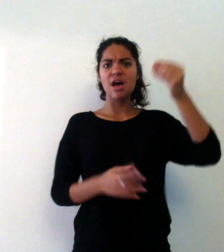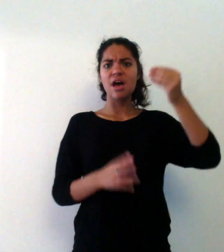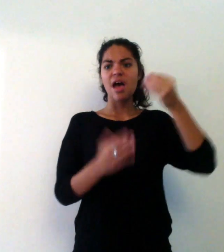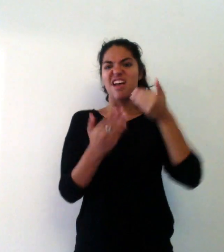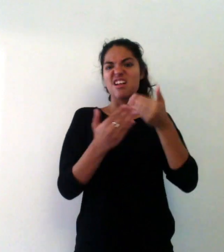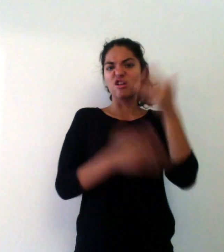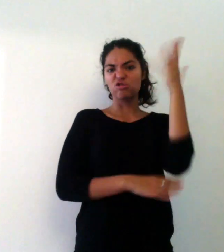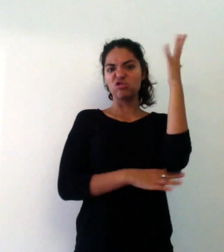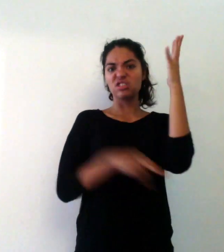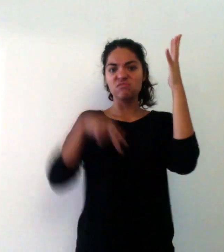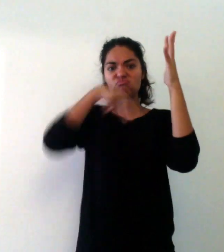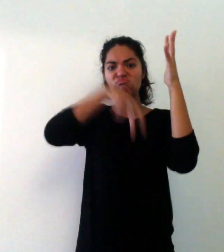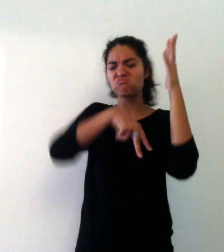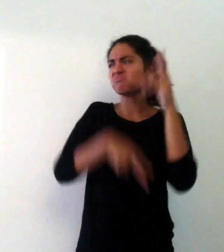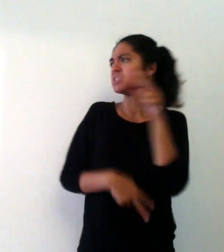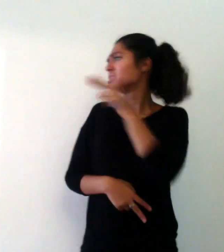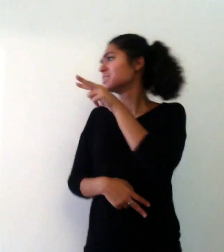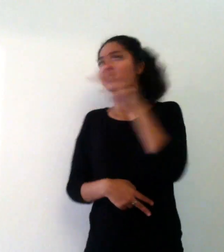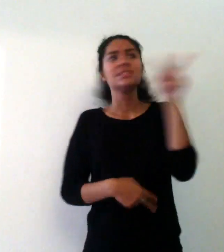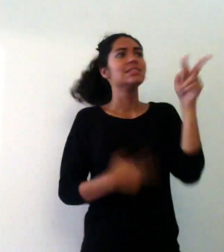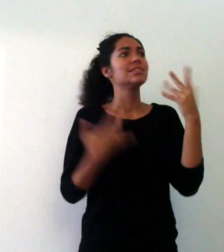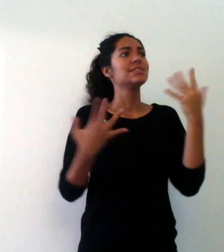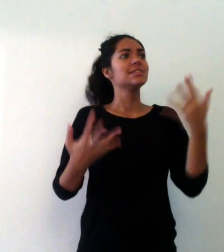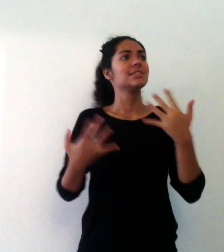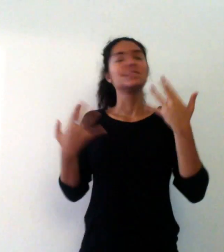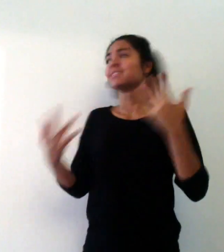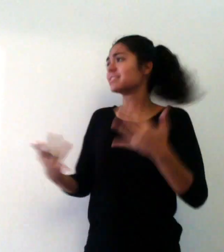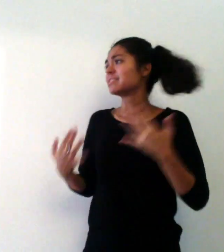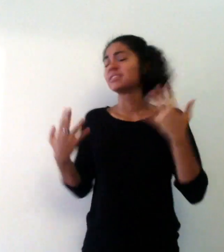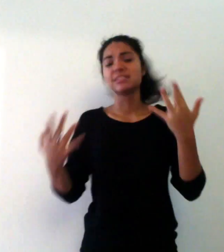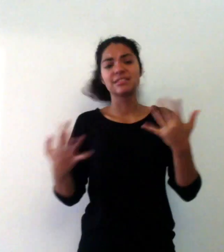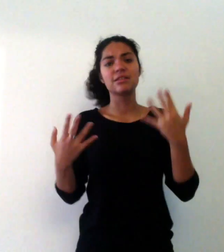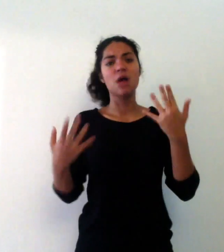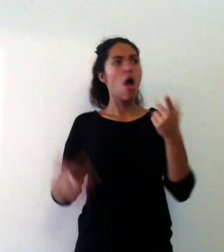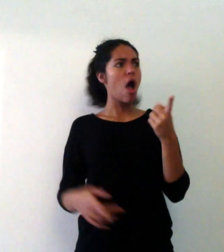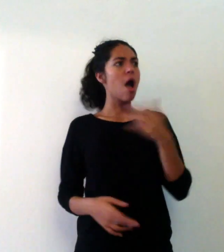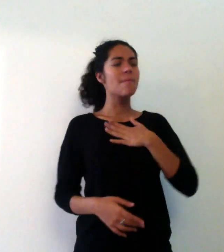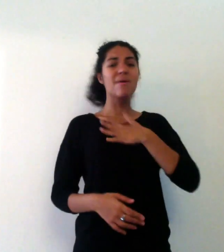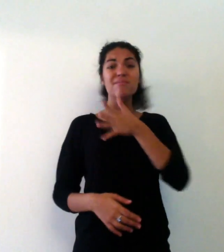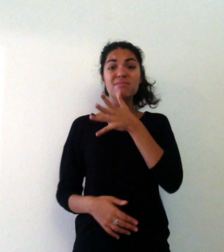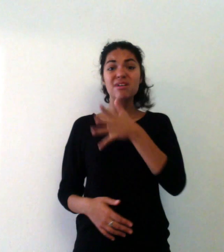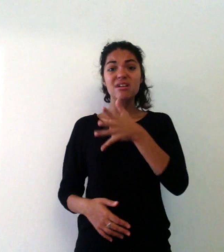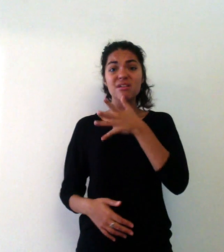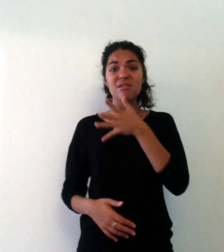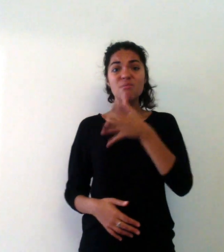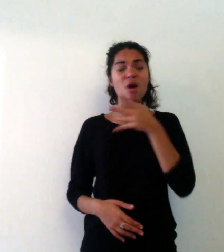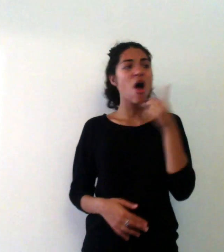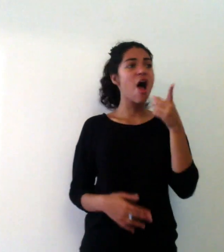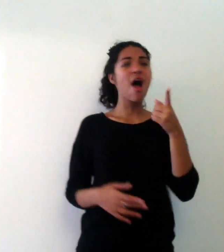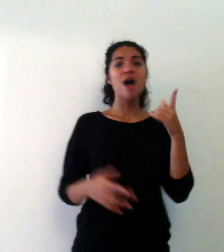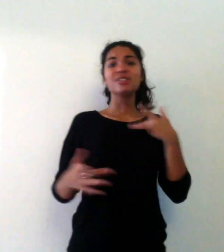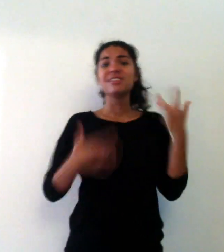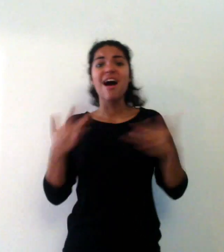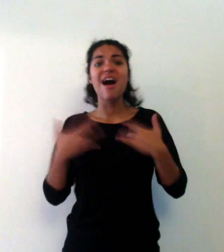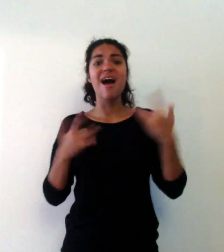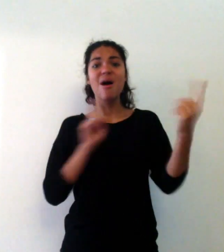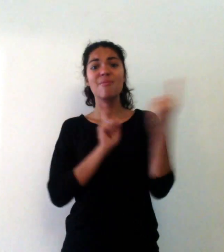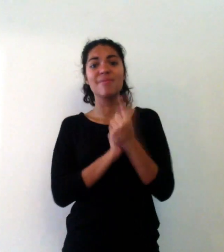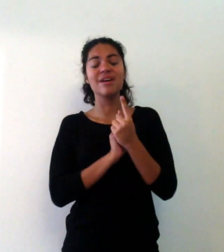tree, waiting, looking in every direction. He says, it was my mom. She couldn't wait to set her eyes upon me. Leighton's a